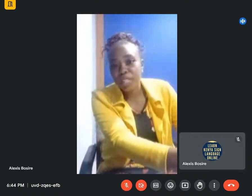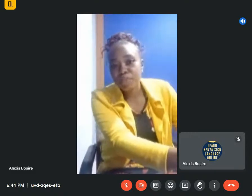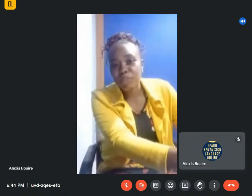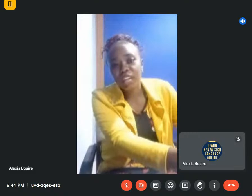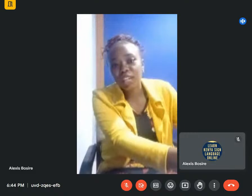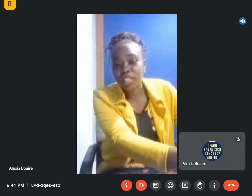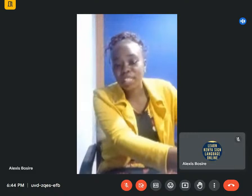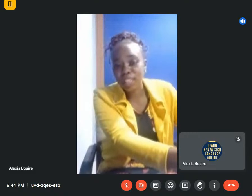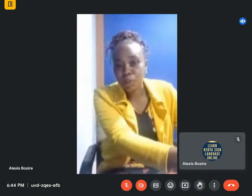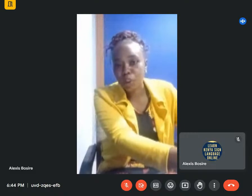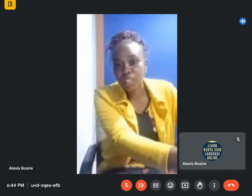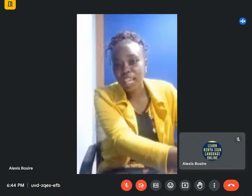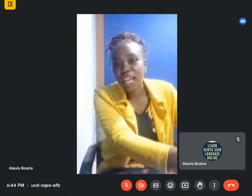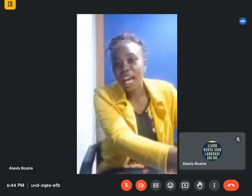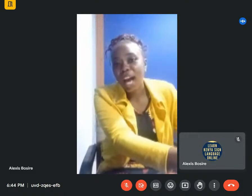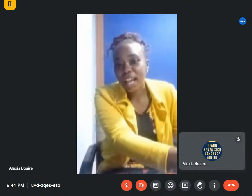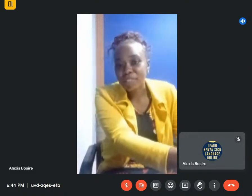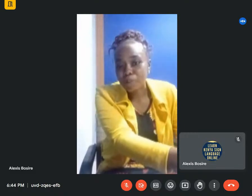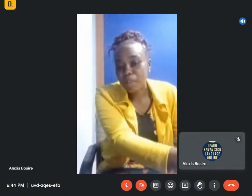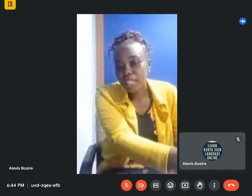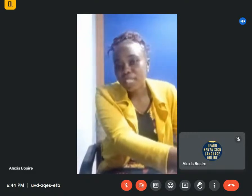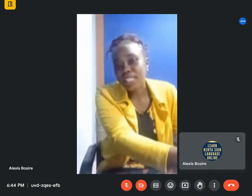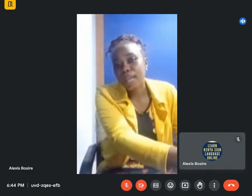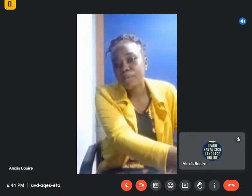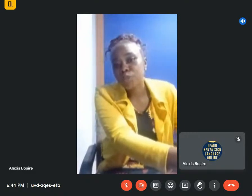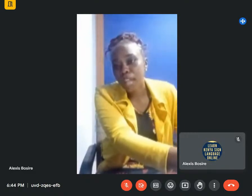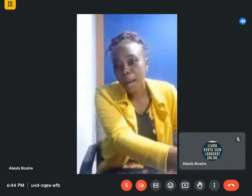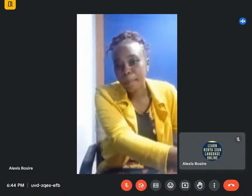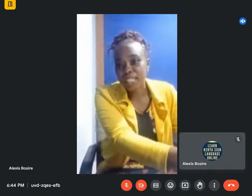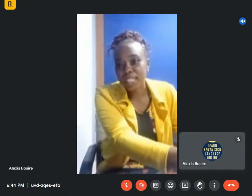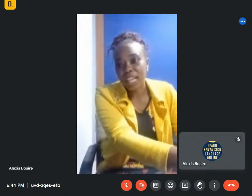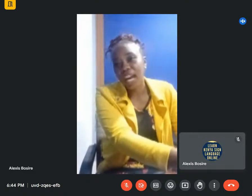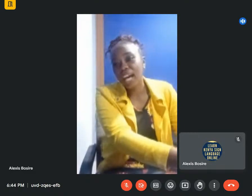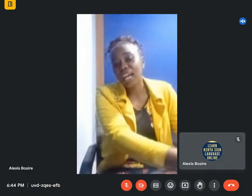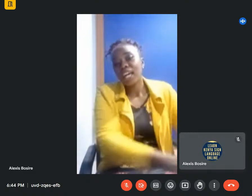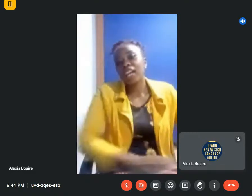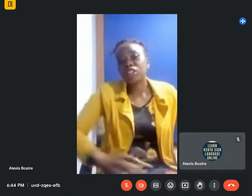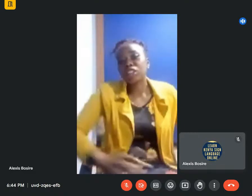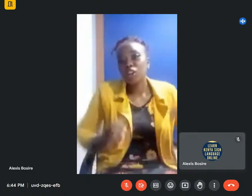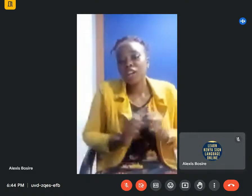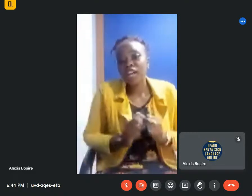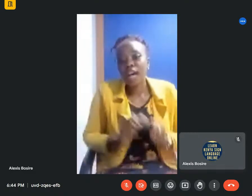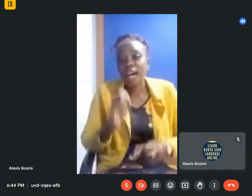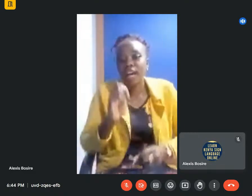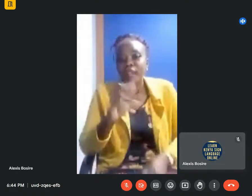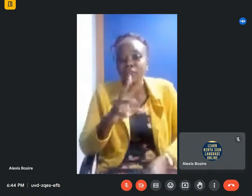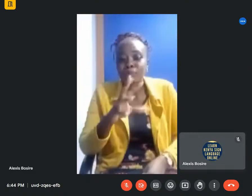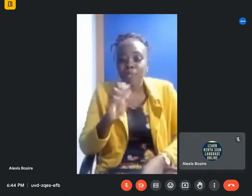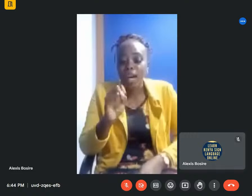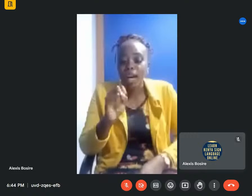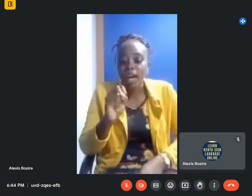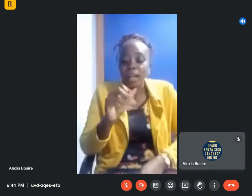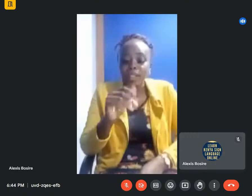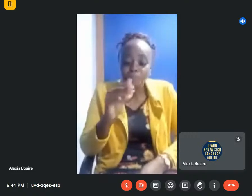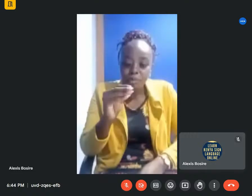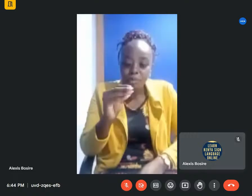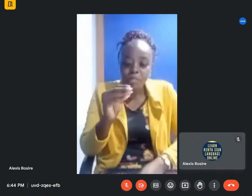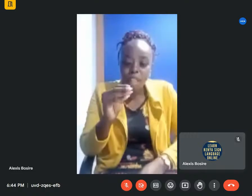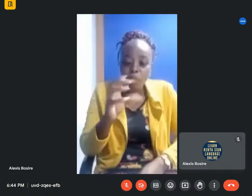must be very knowledgeable on the alphabets. Same to numbers, yeah? And also, um, I